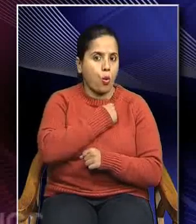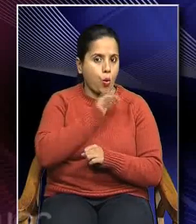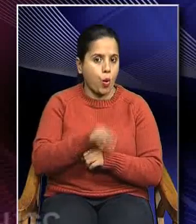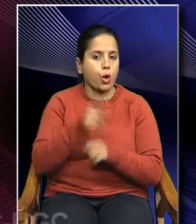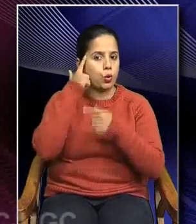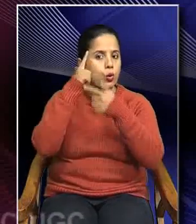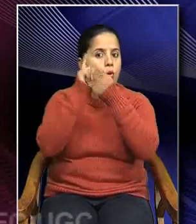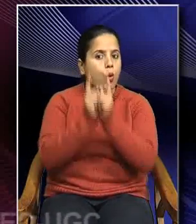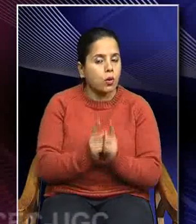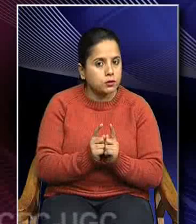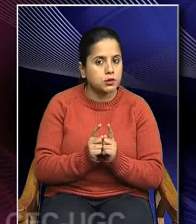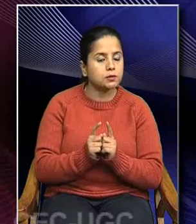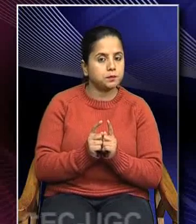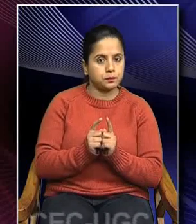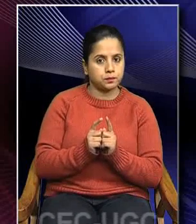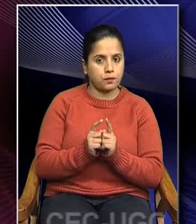logical